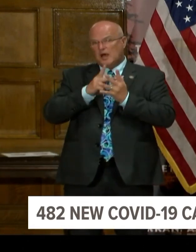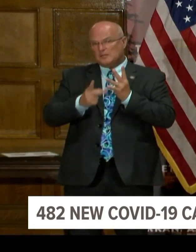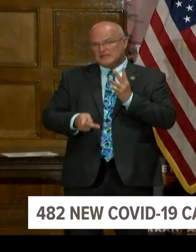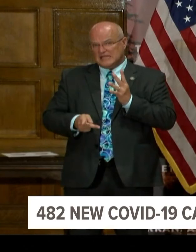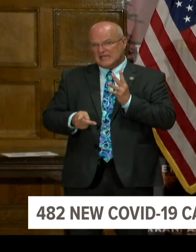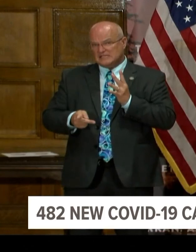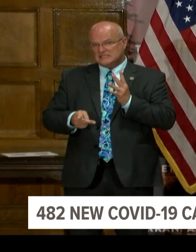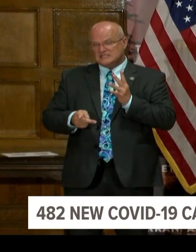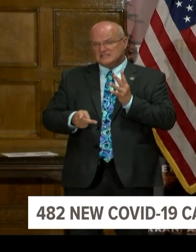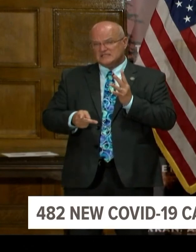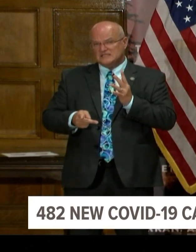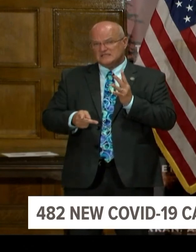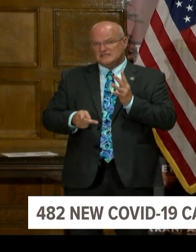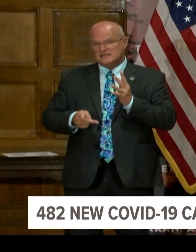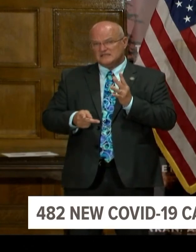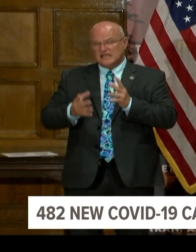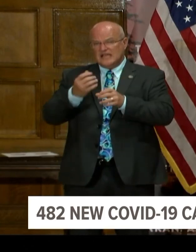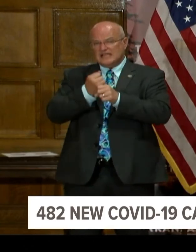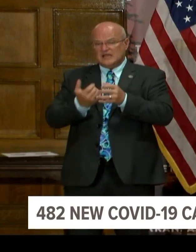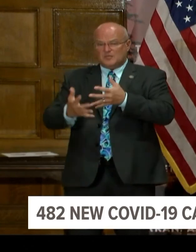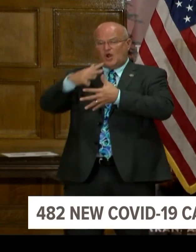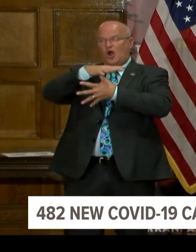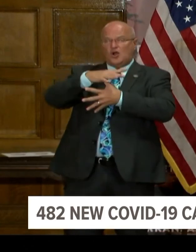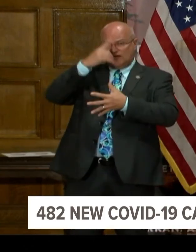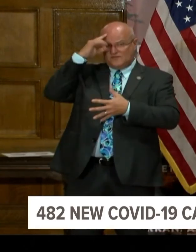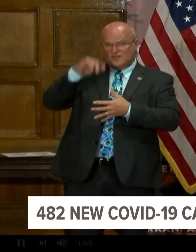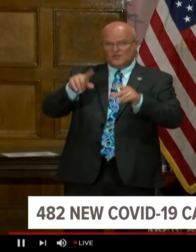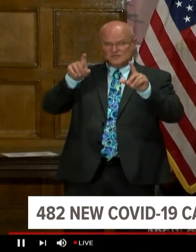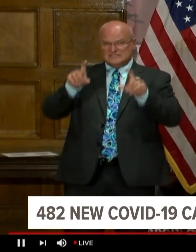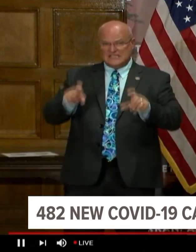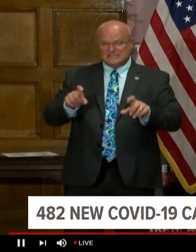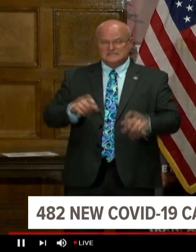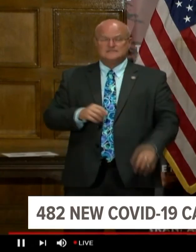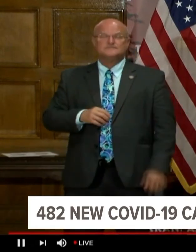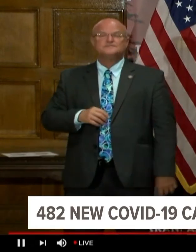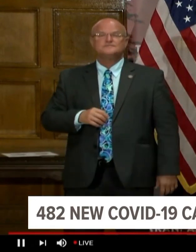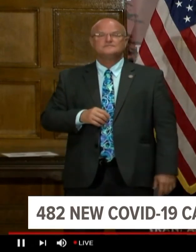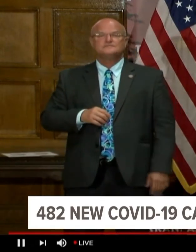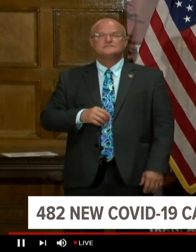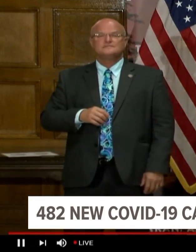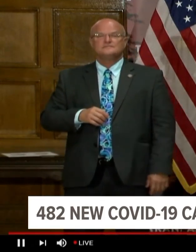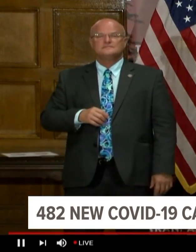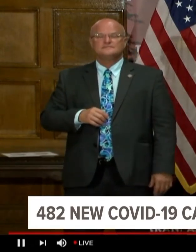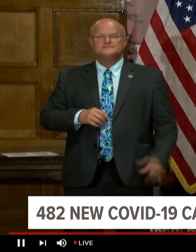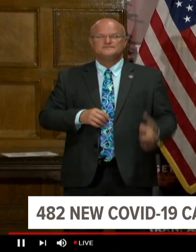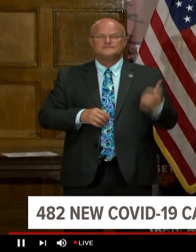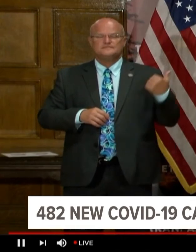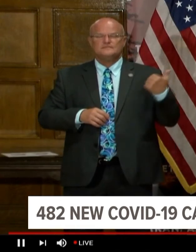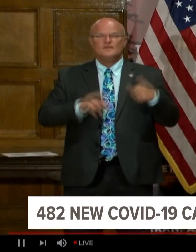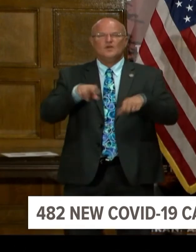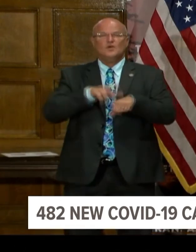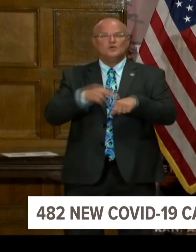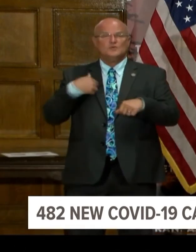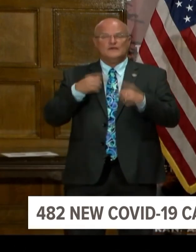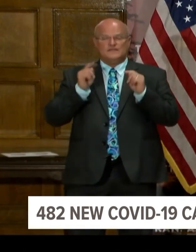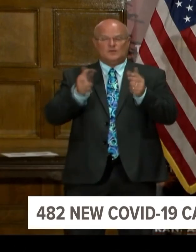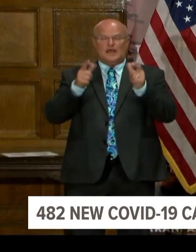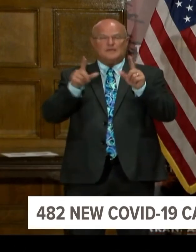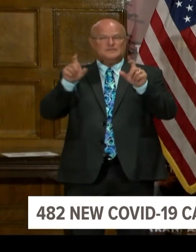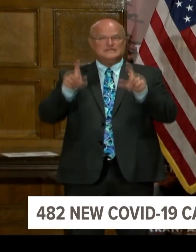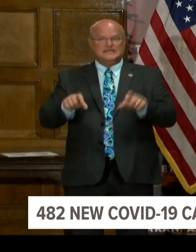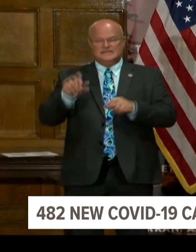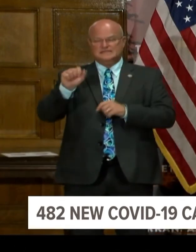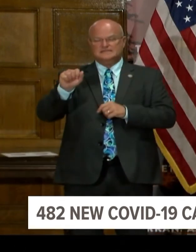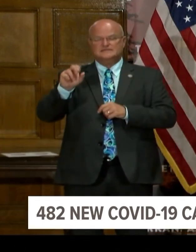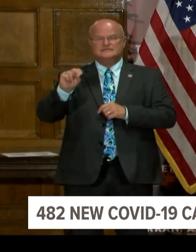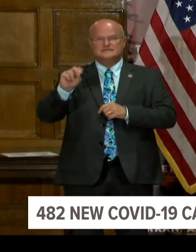population get priority for those tests? Well, of course, we have the rapid test, the